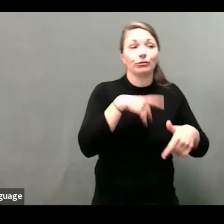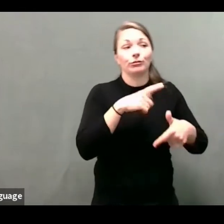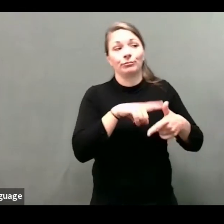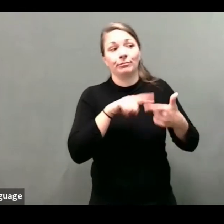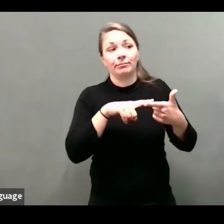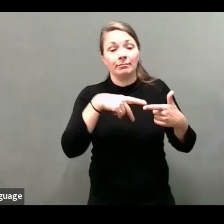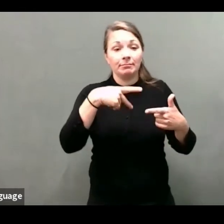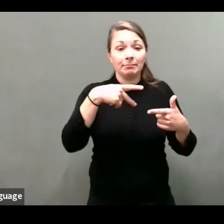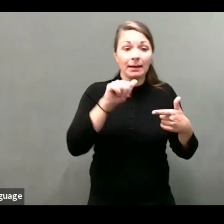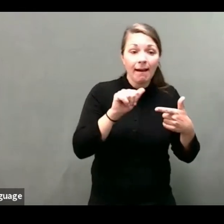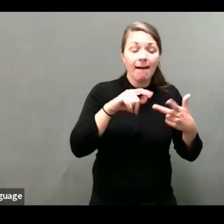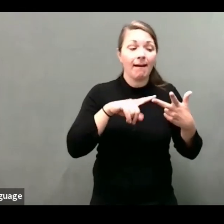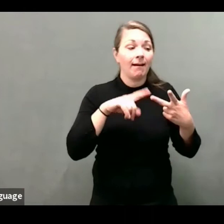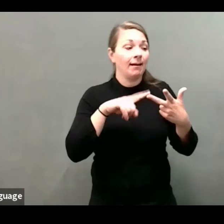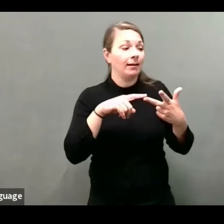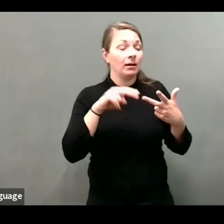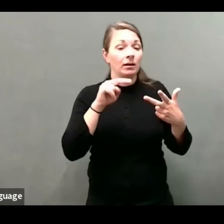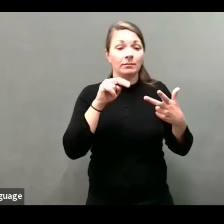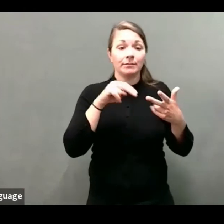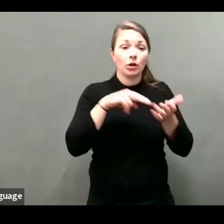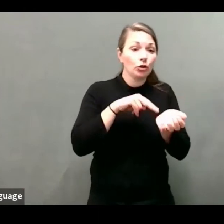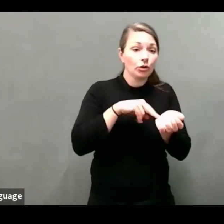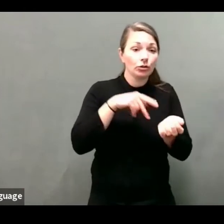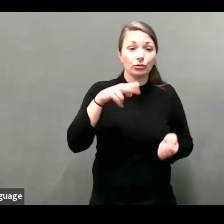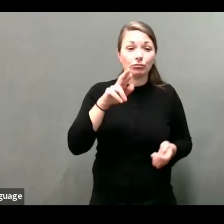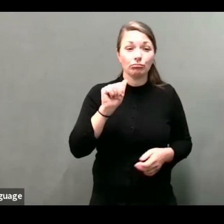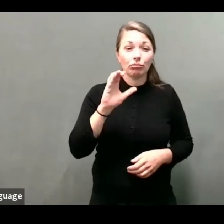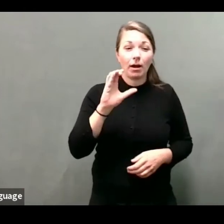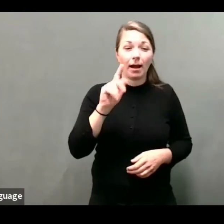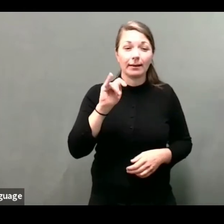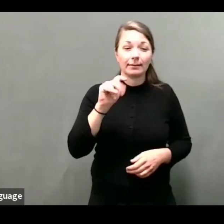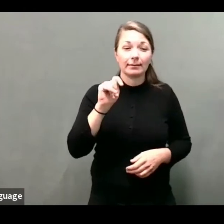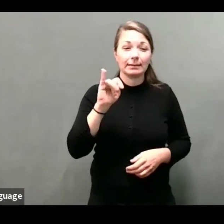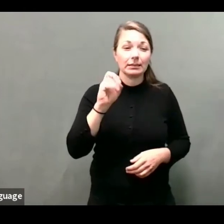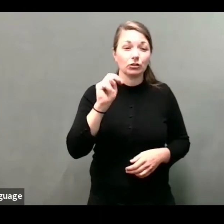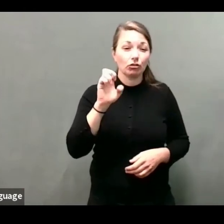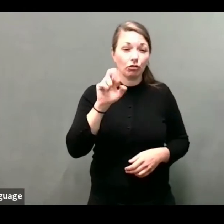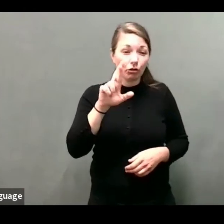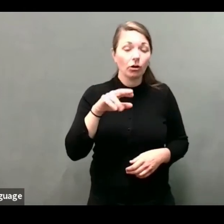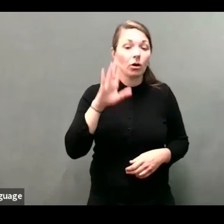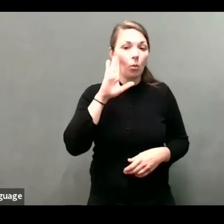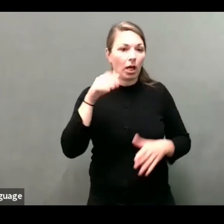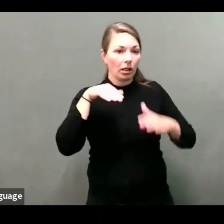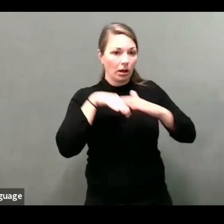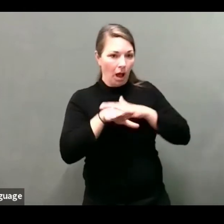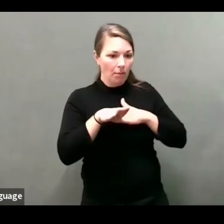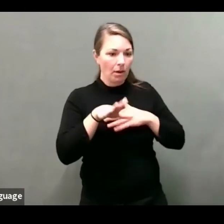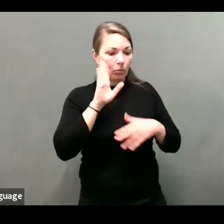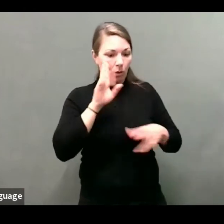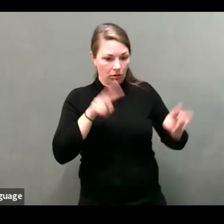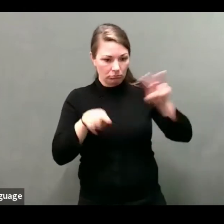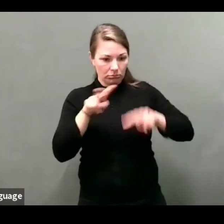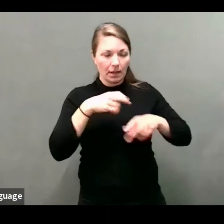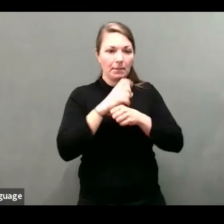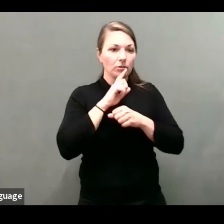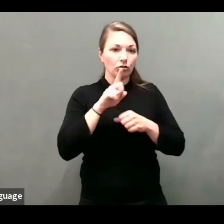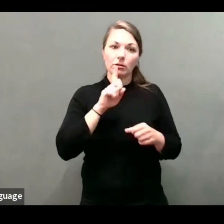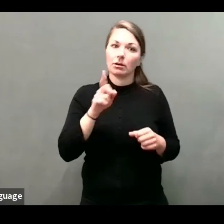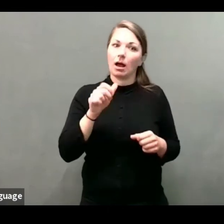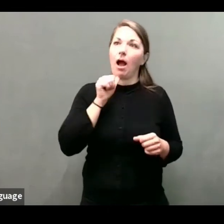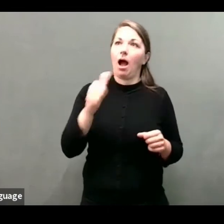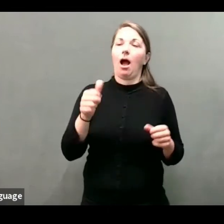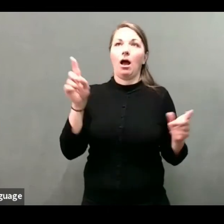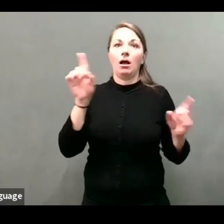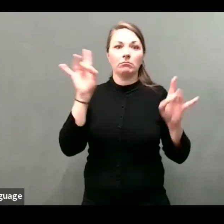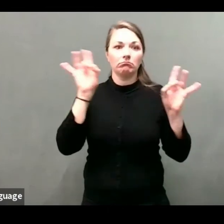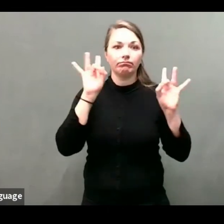physician assistant, will just come in briefly and make sure that the patient is not in imminent physical danger.